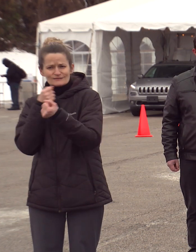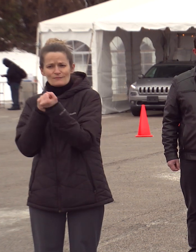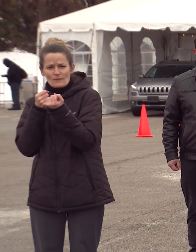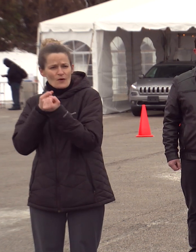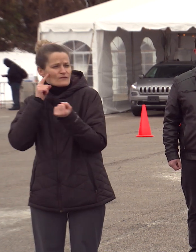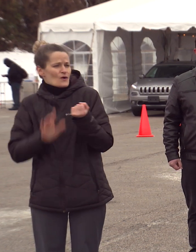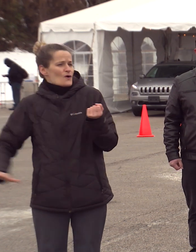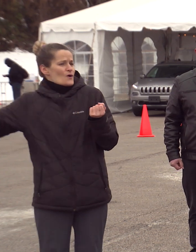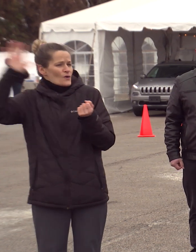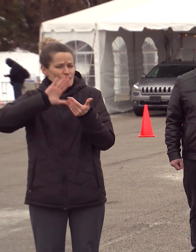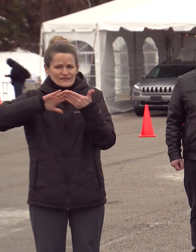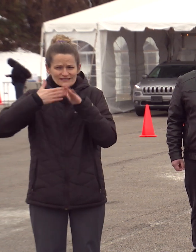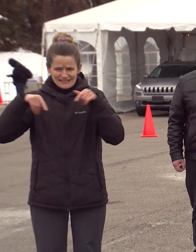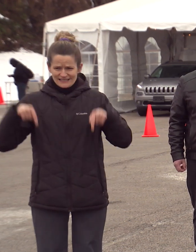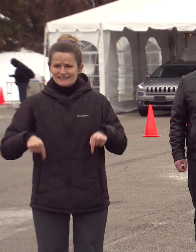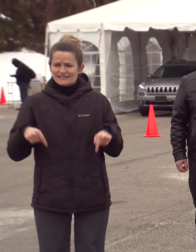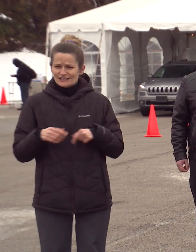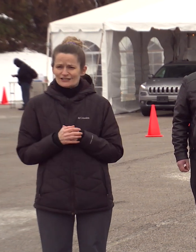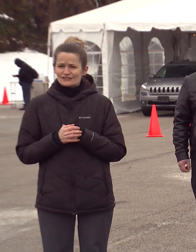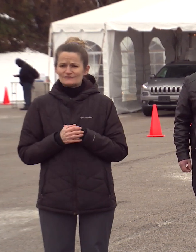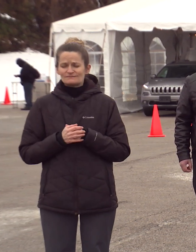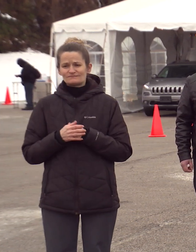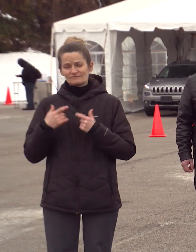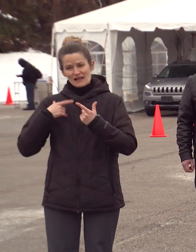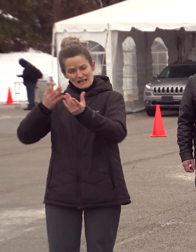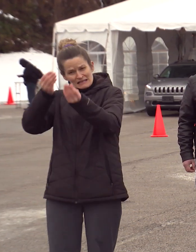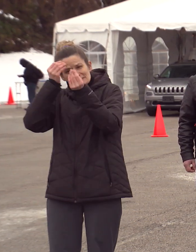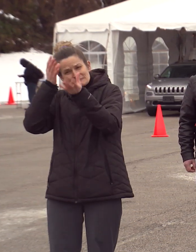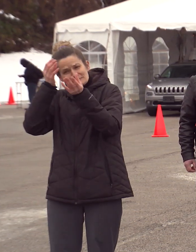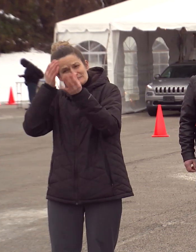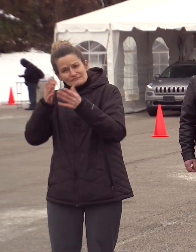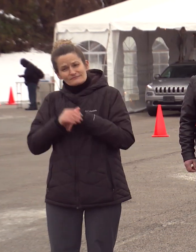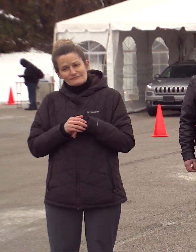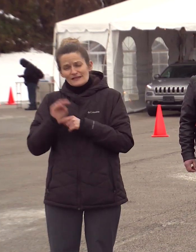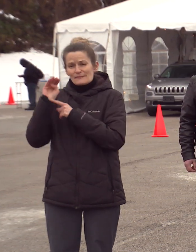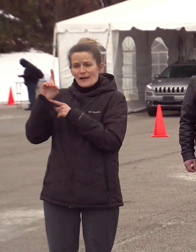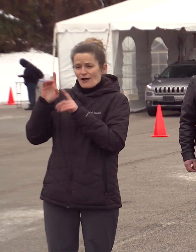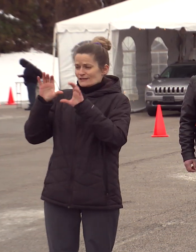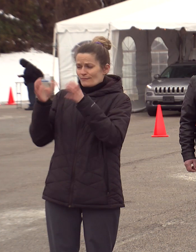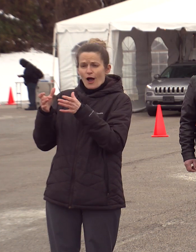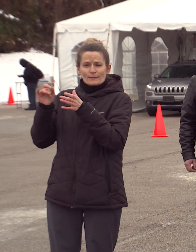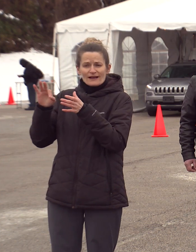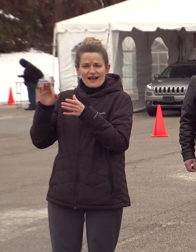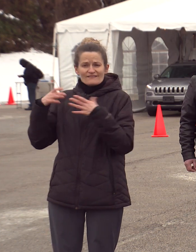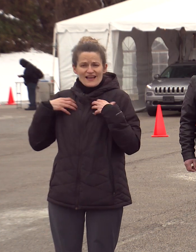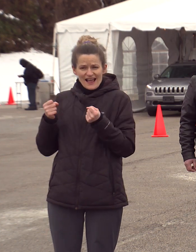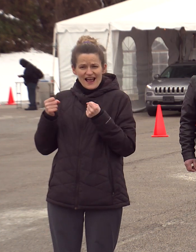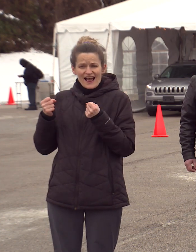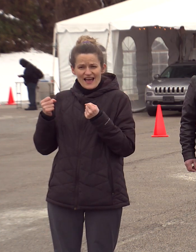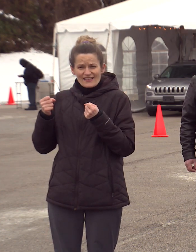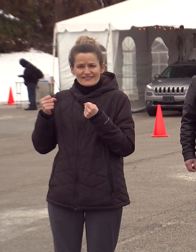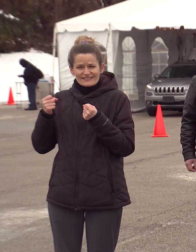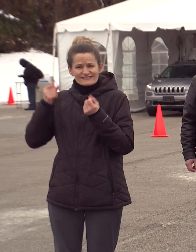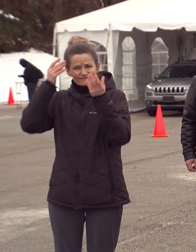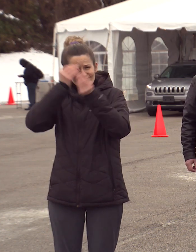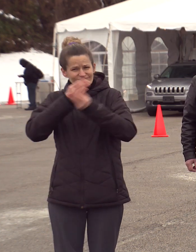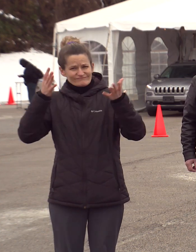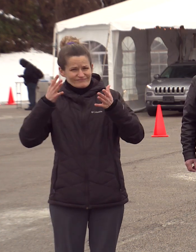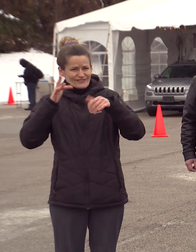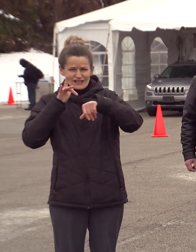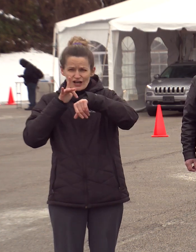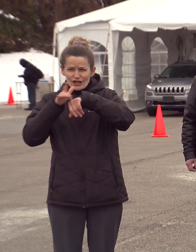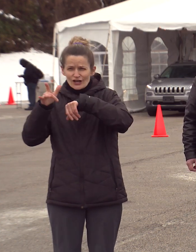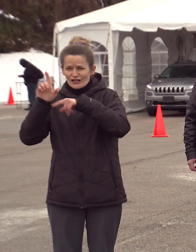by providing some data updates. Because of the Maryland Department of Health data breach in early December, we currently have limited ability to update